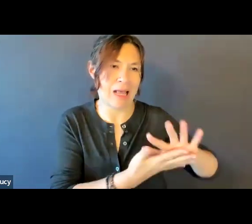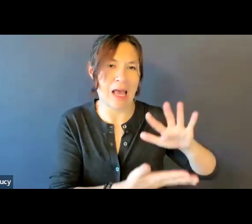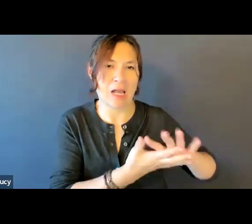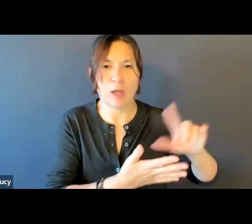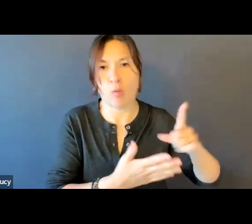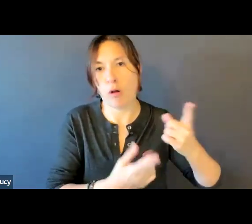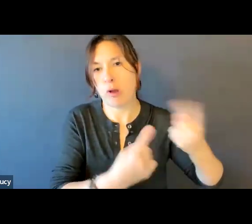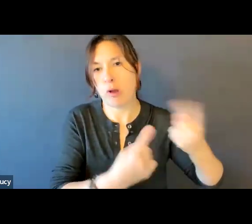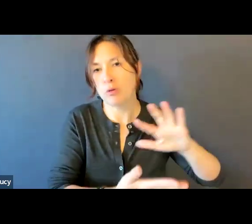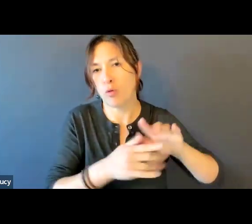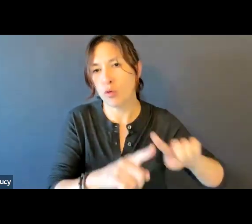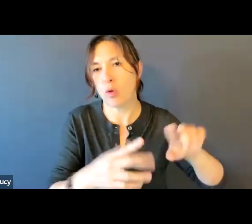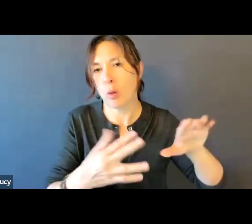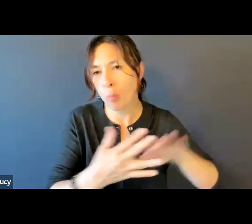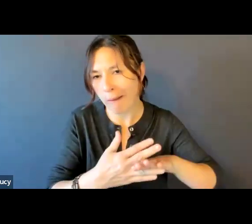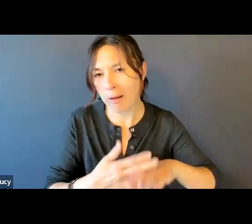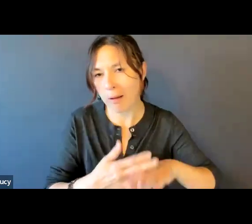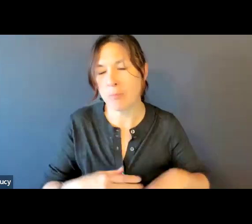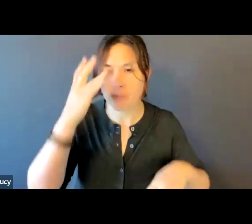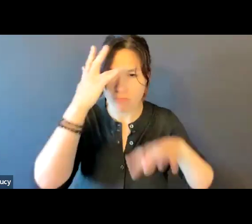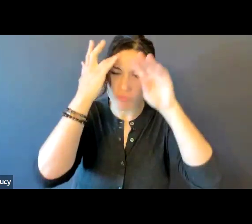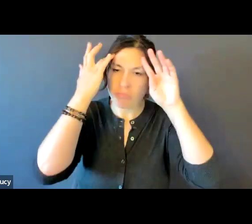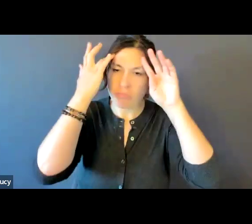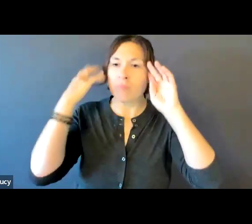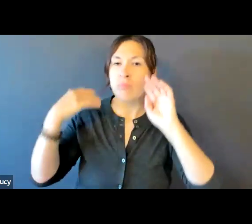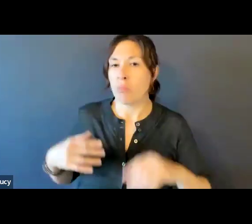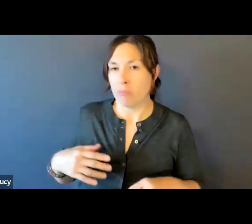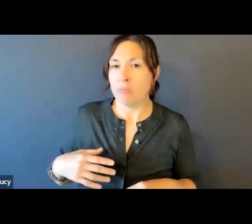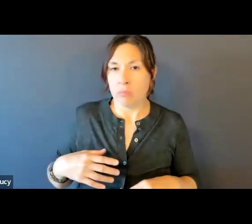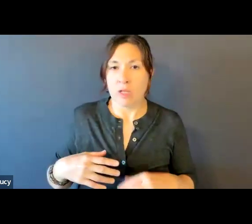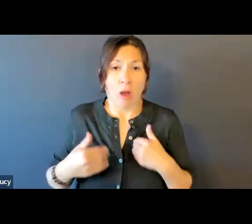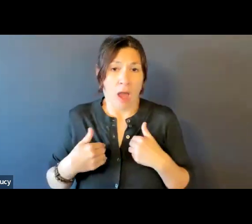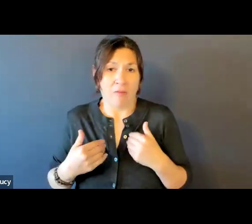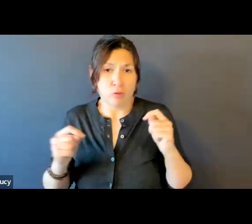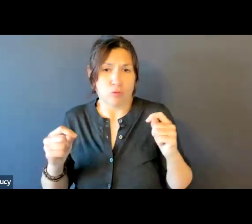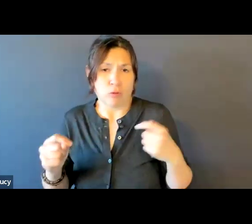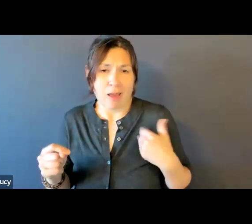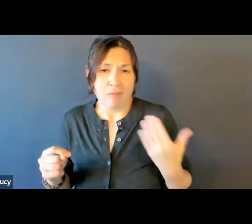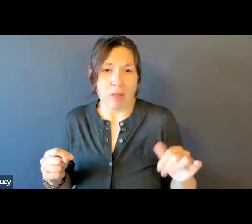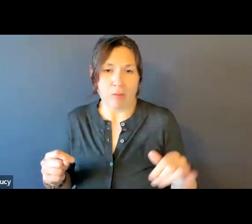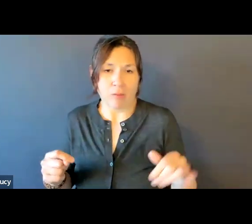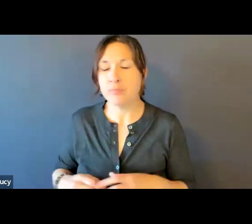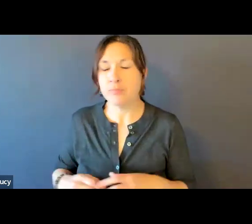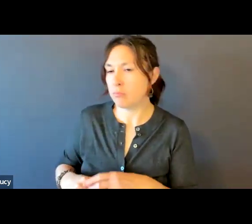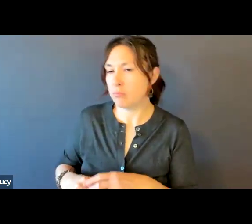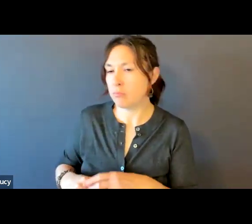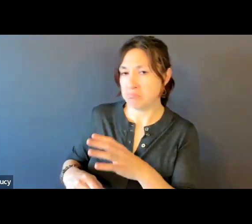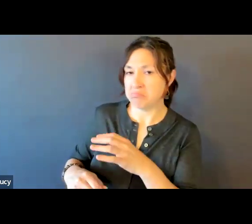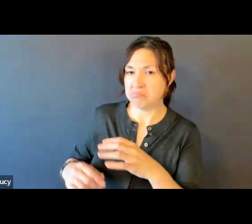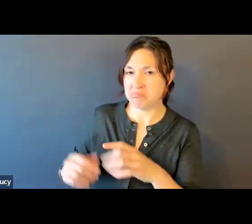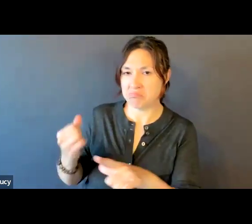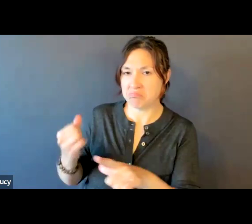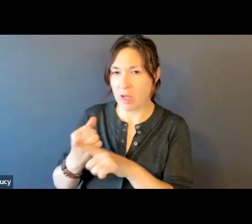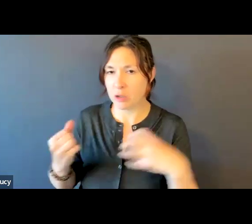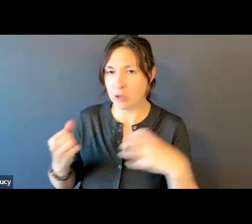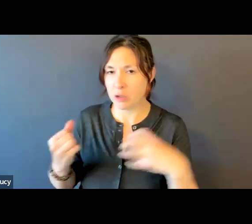schools. So again, to follow up, as we're looking at this and we're saying, you know, should these